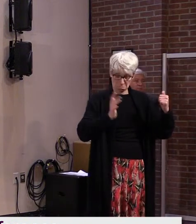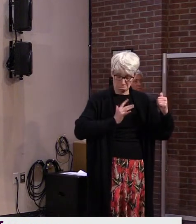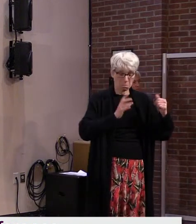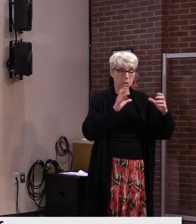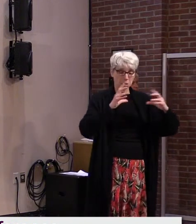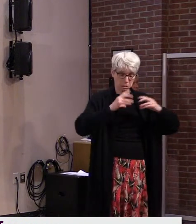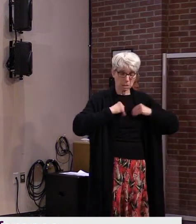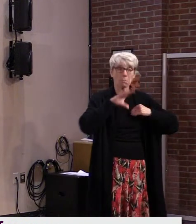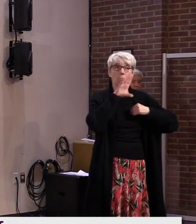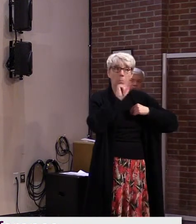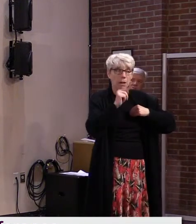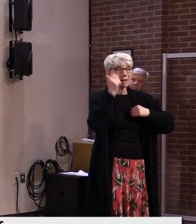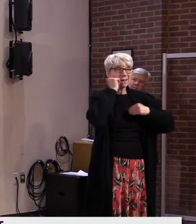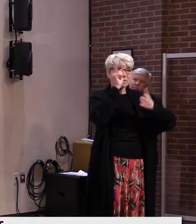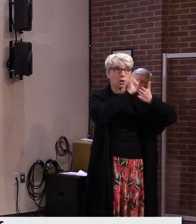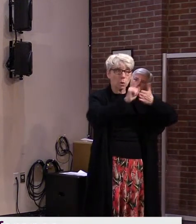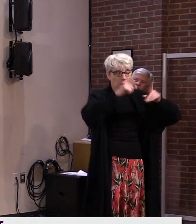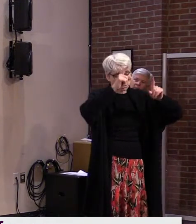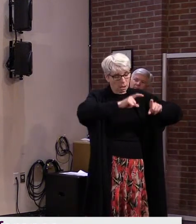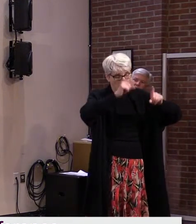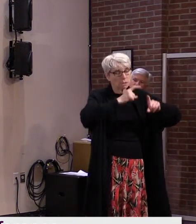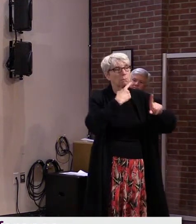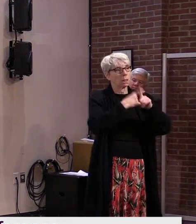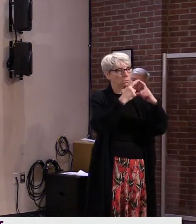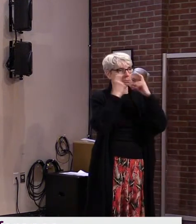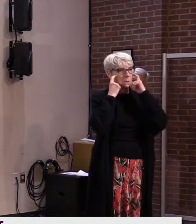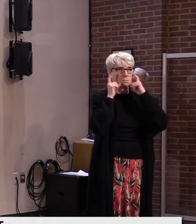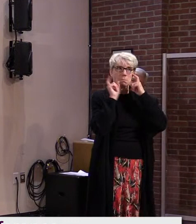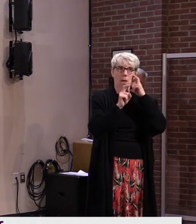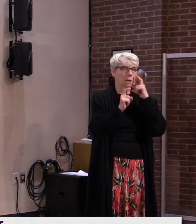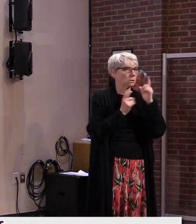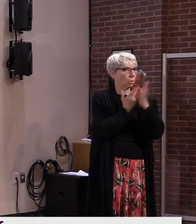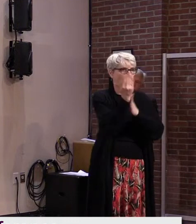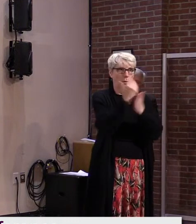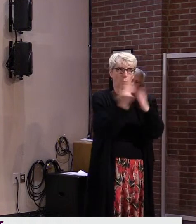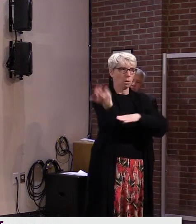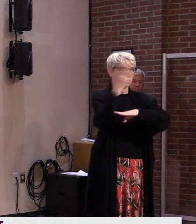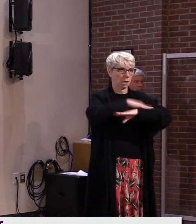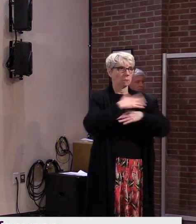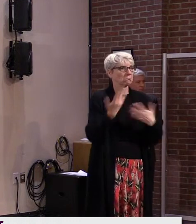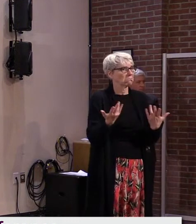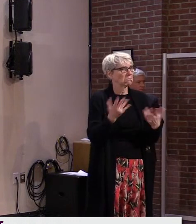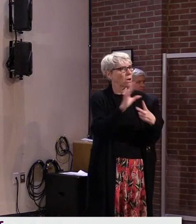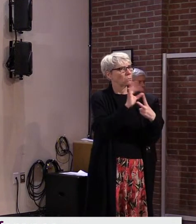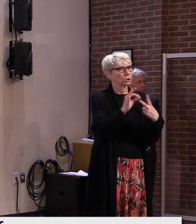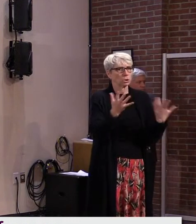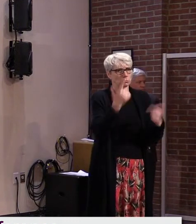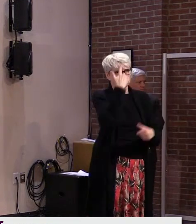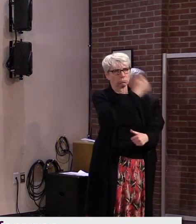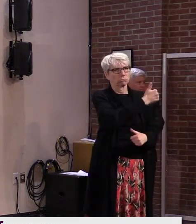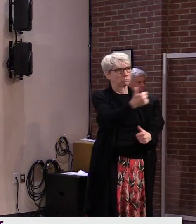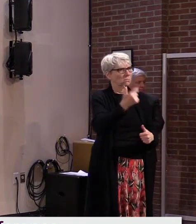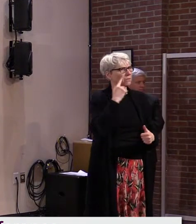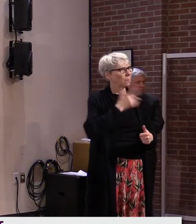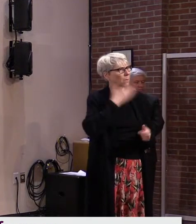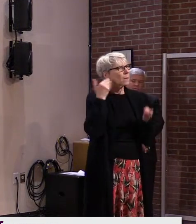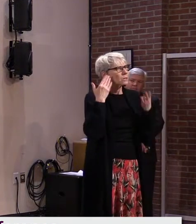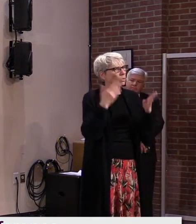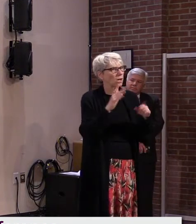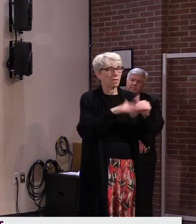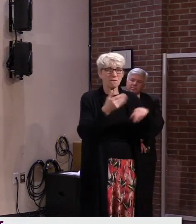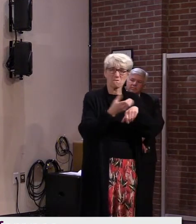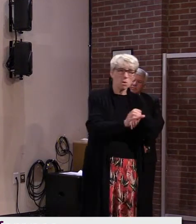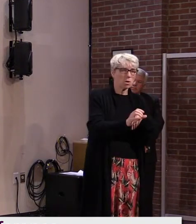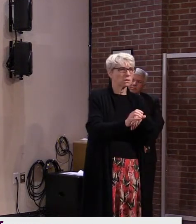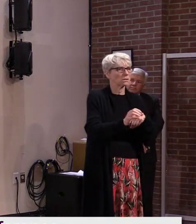tested weekly and are masked. So I think having options is the best approach. And we'll continue to do that